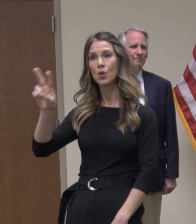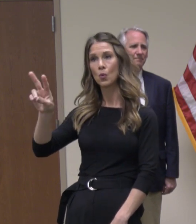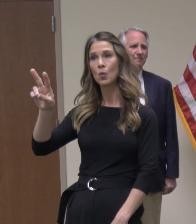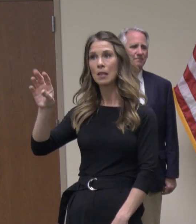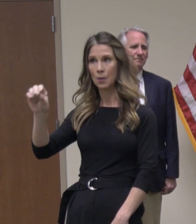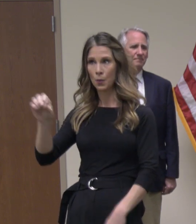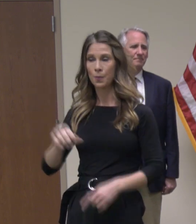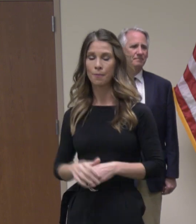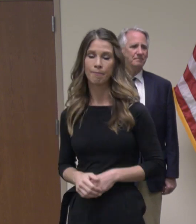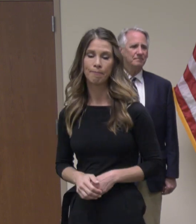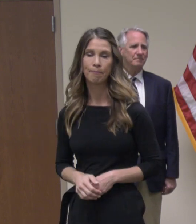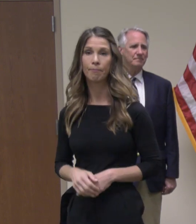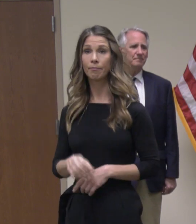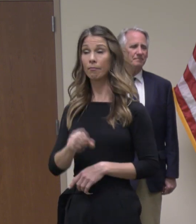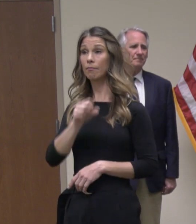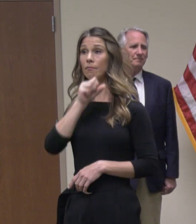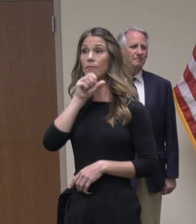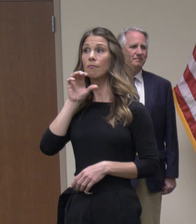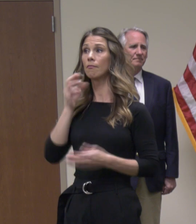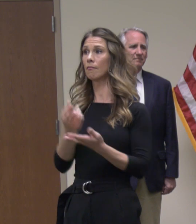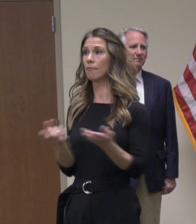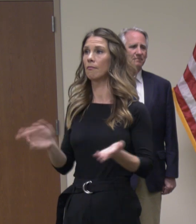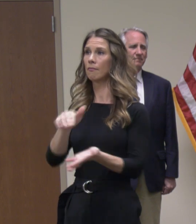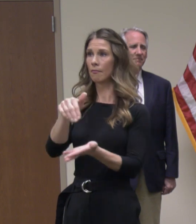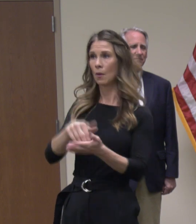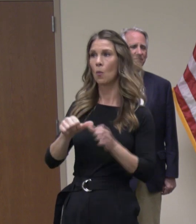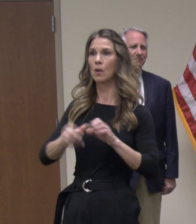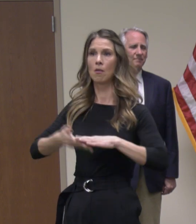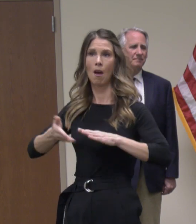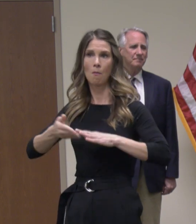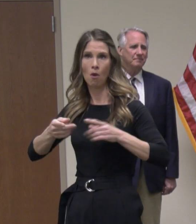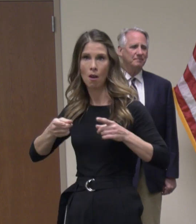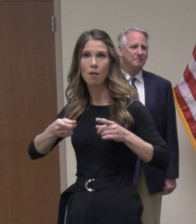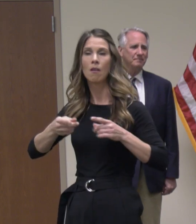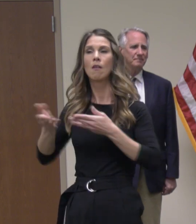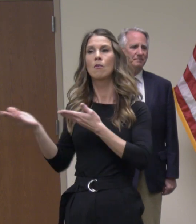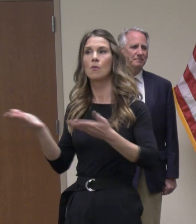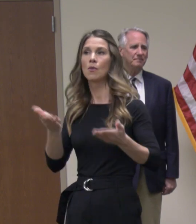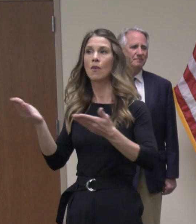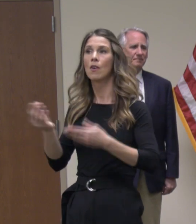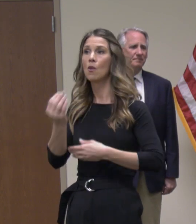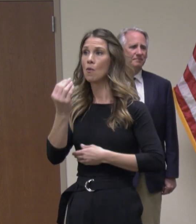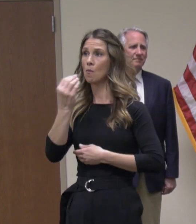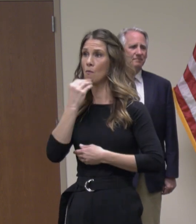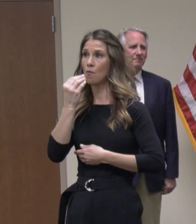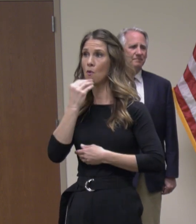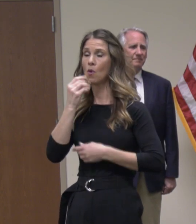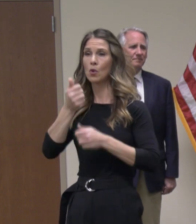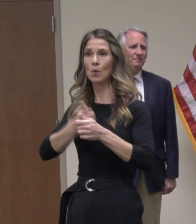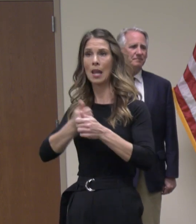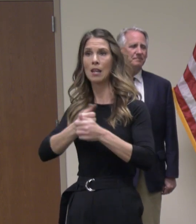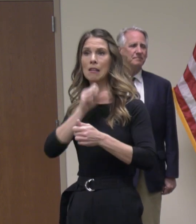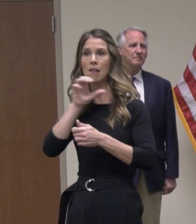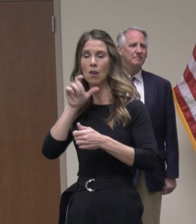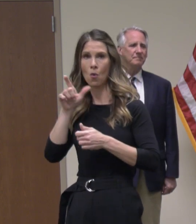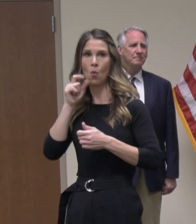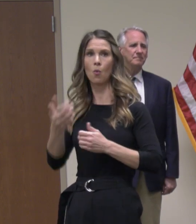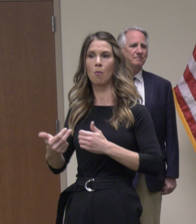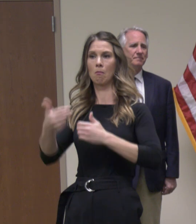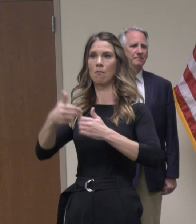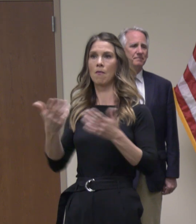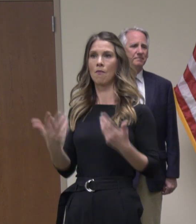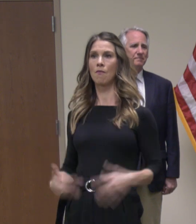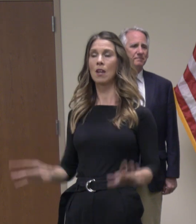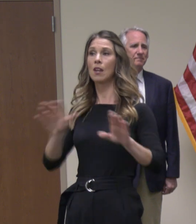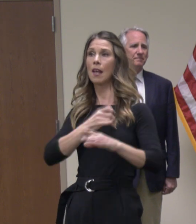910-798-6420. The Senior Resource Center will also continue operating the Home Delivered Meals program for its registered homebound participants and